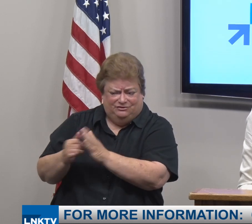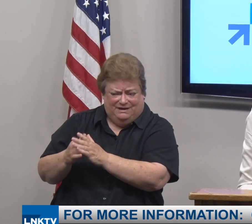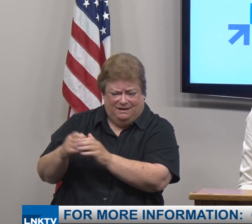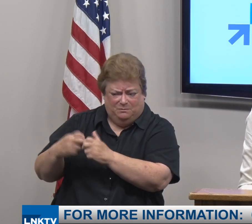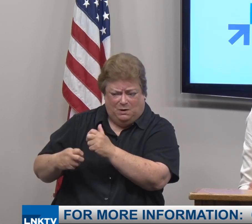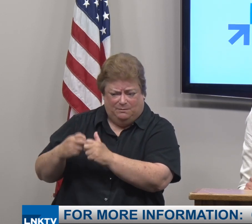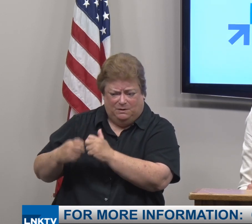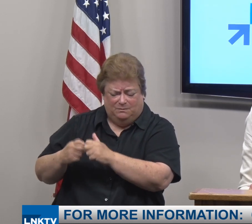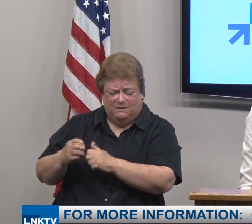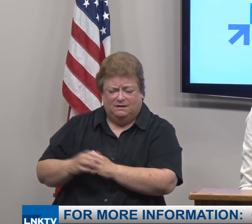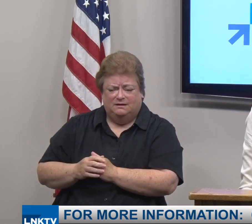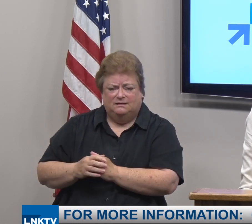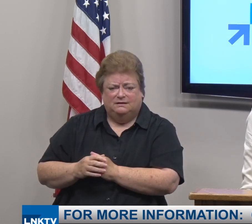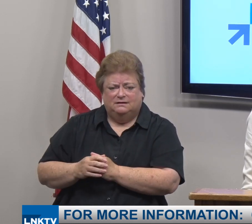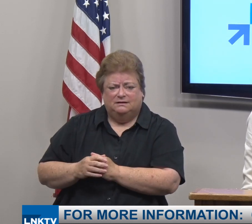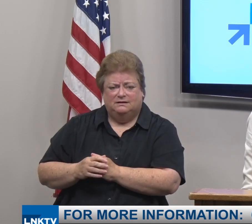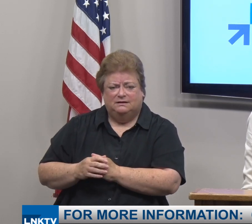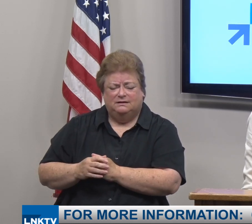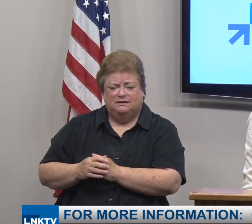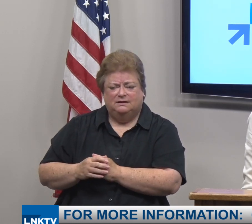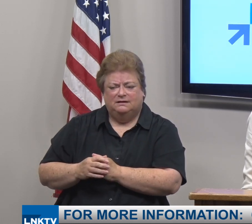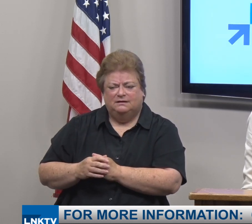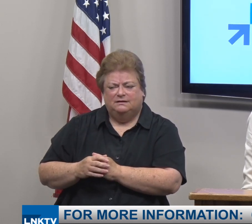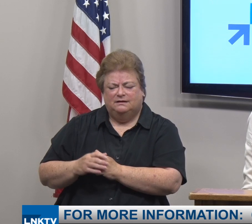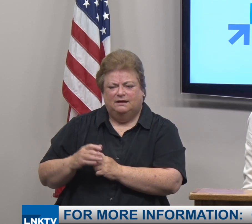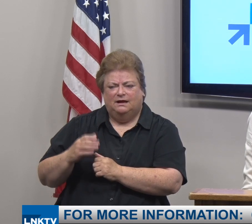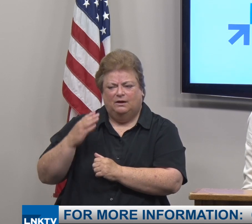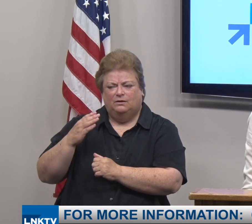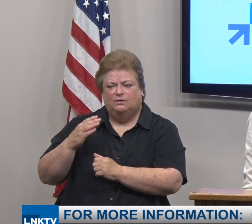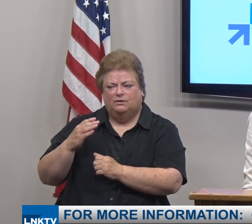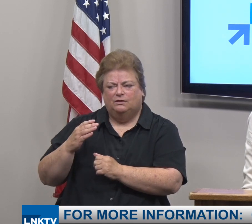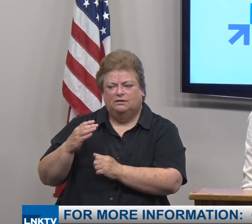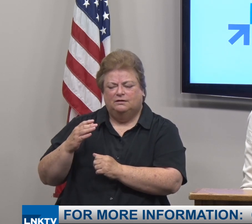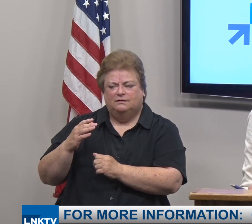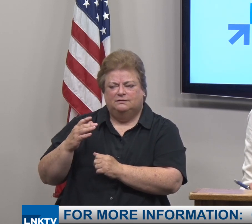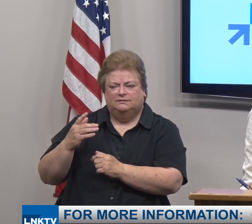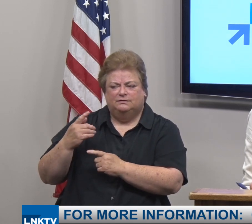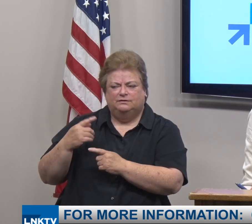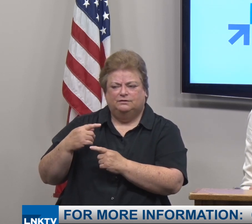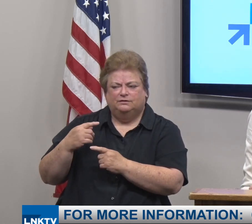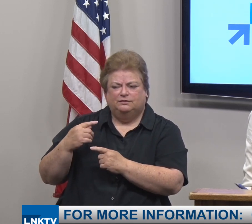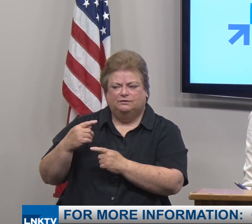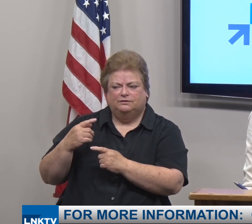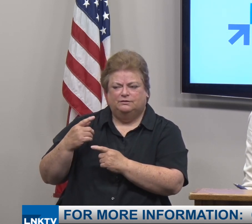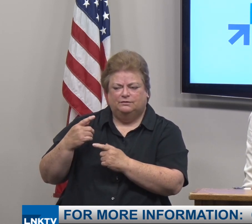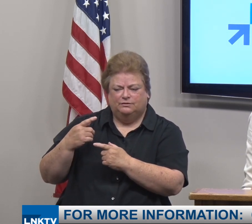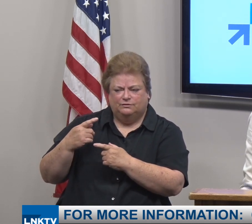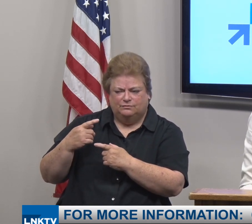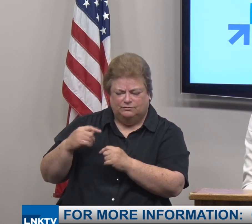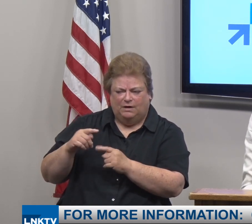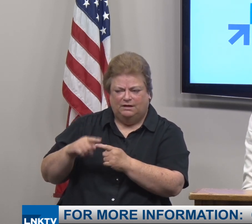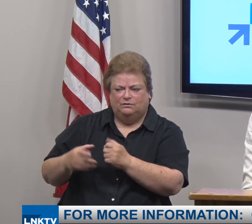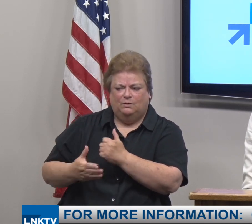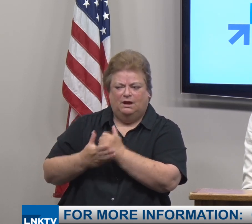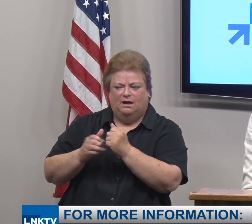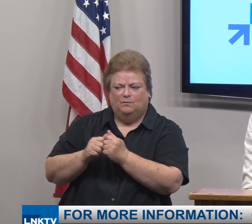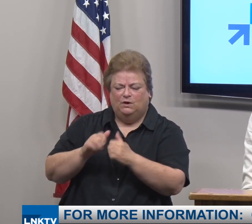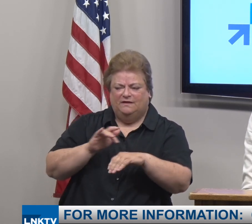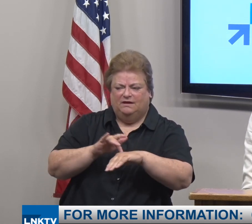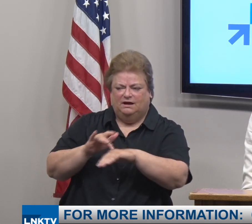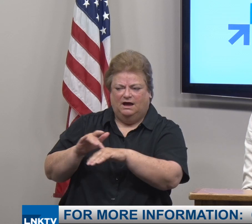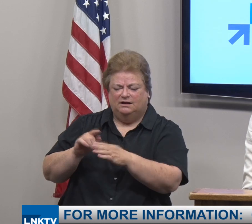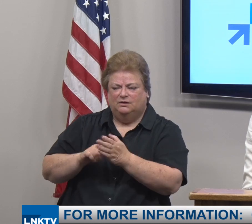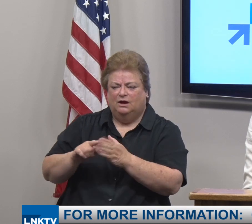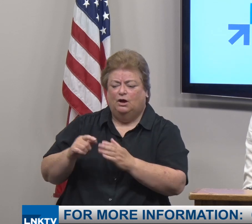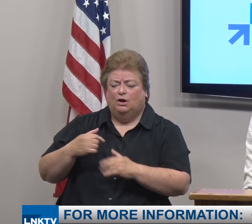like that's going to work against your efforts to isolate cases or contact tracing. Absolutely, and we've been in discussion